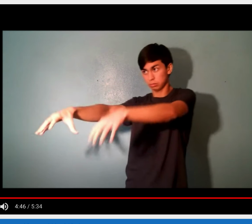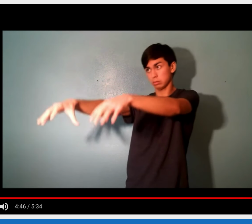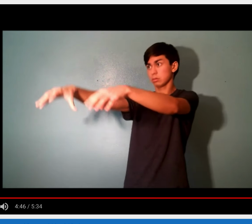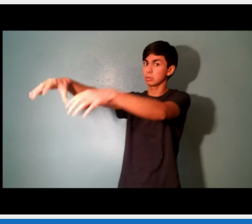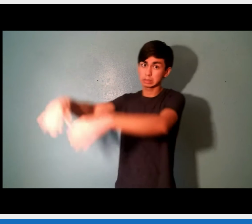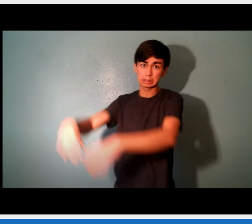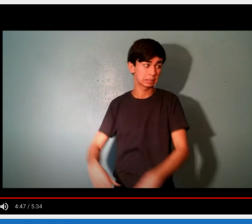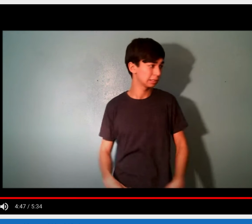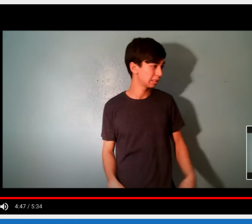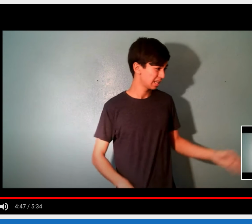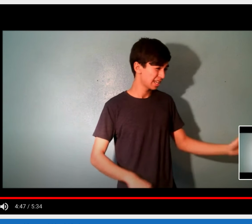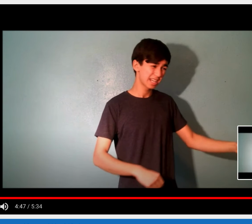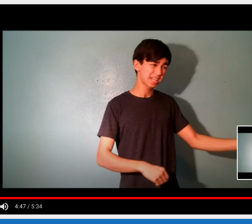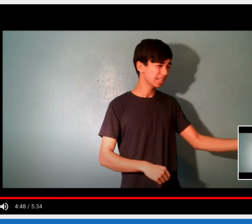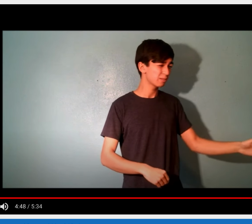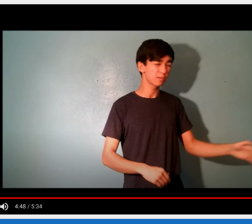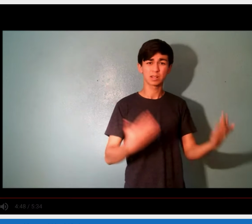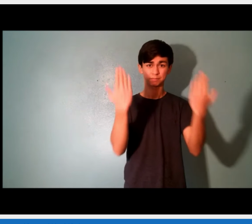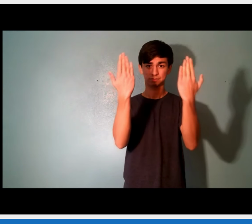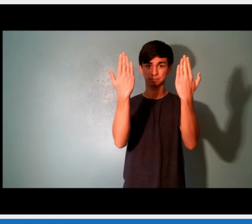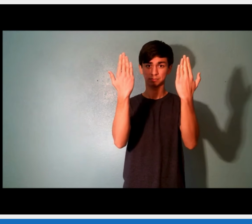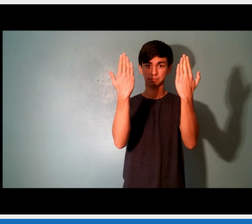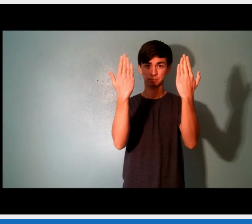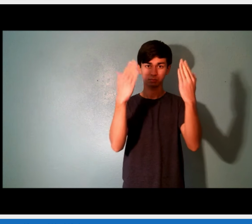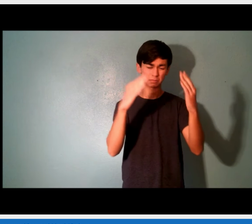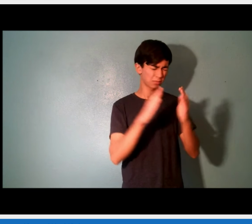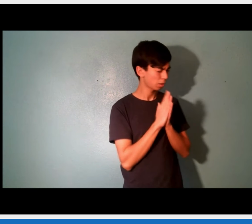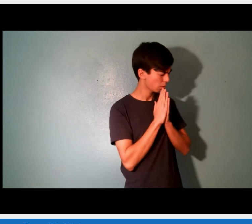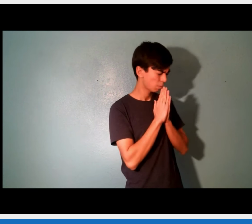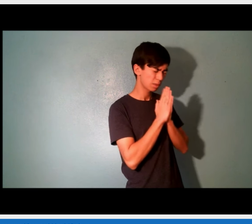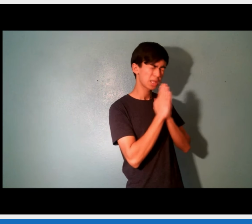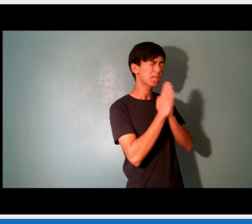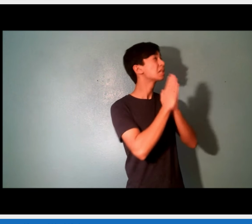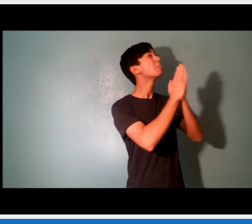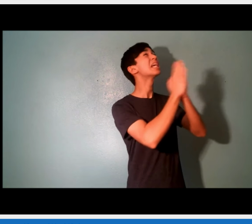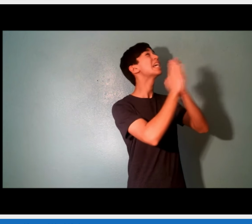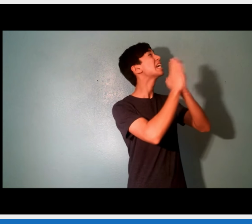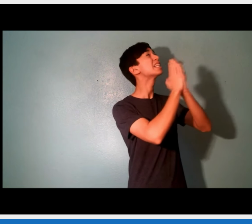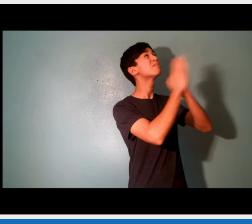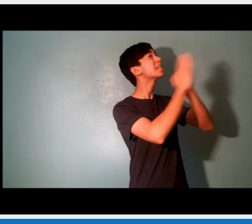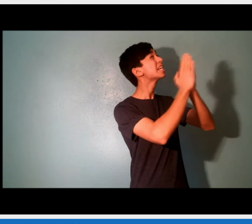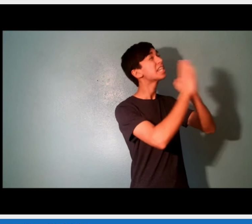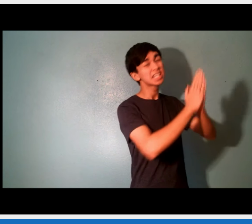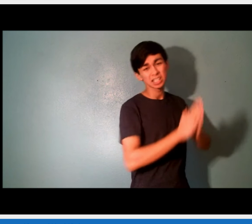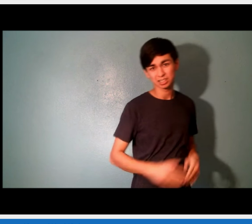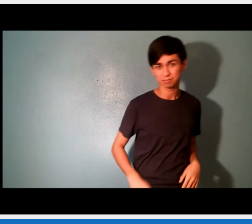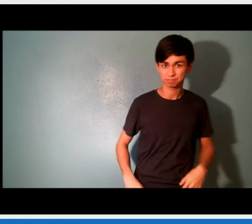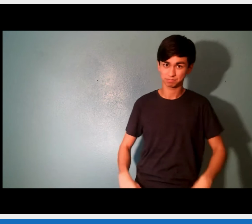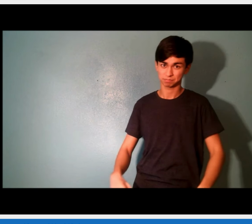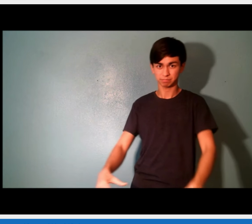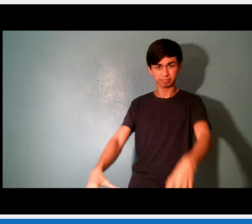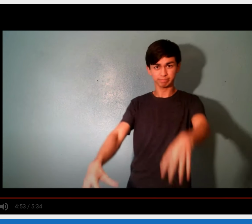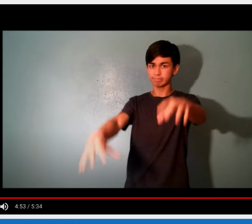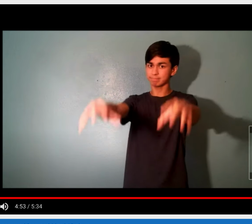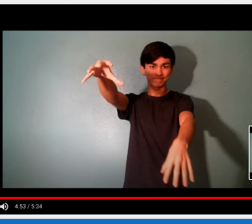So he's praying that he's in the elevator and he can't get the door to shut. And he's praying that it shuts. Please, please, please